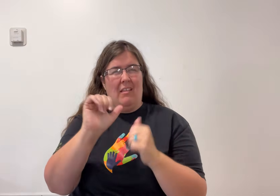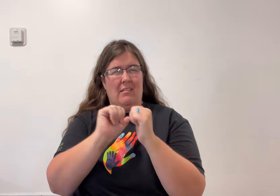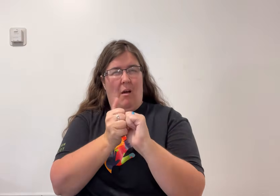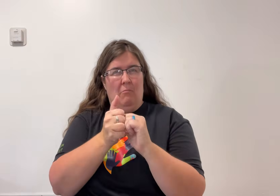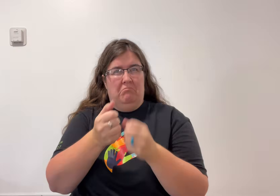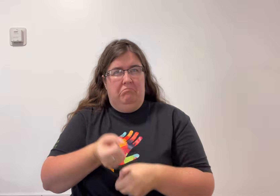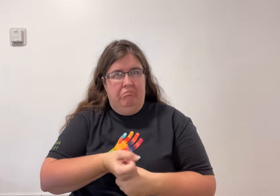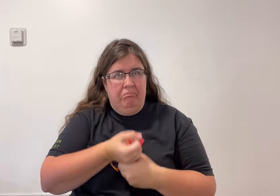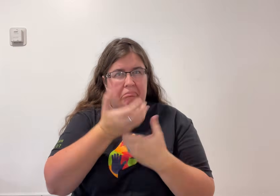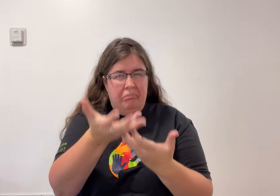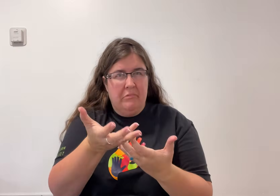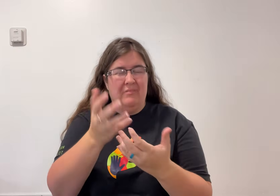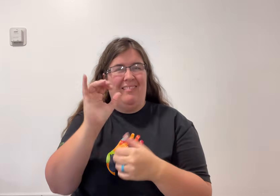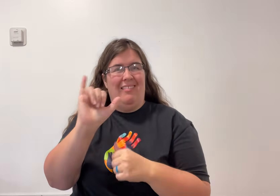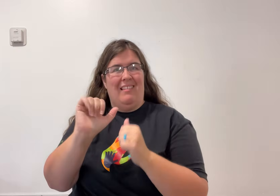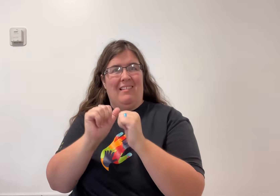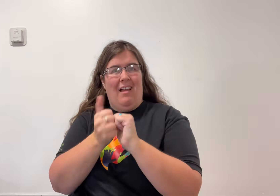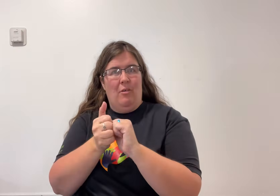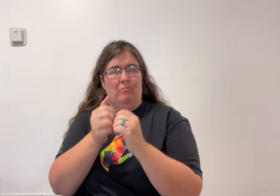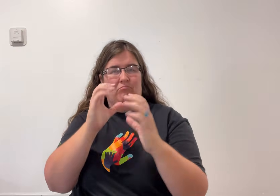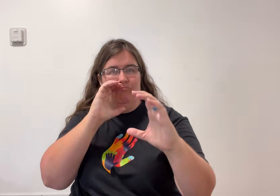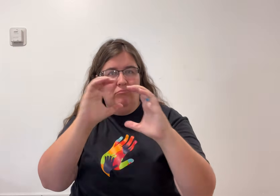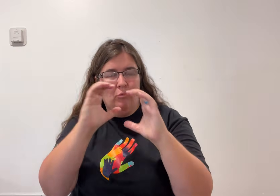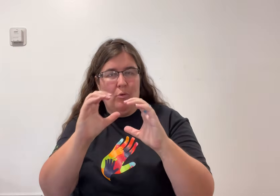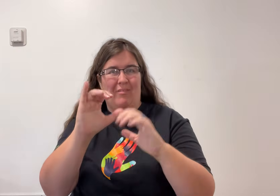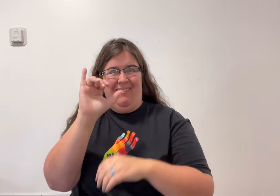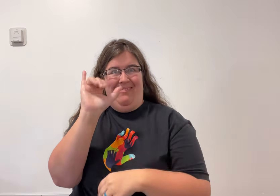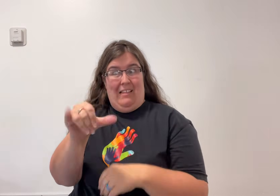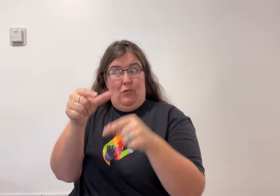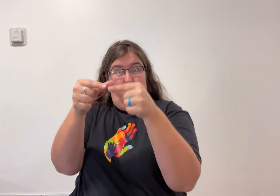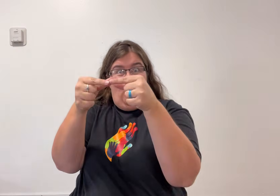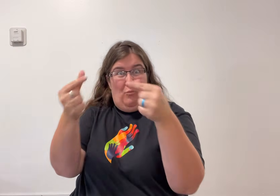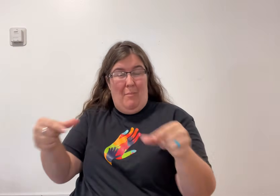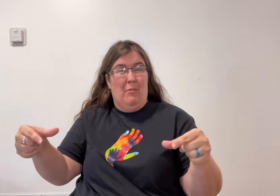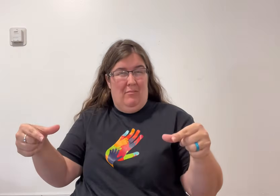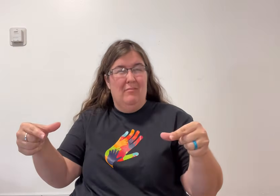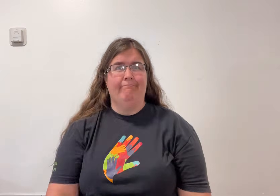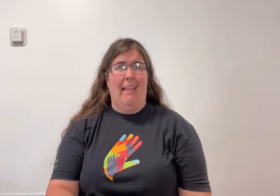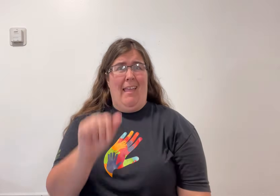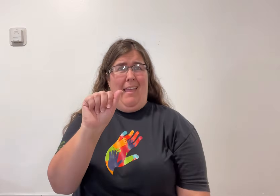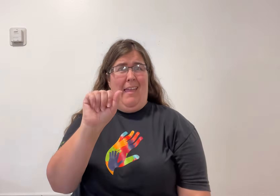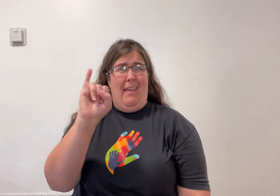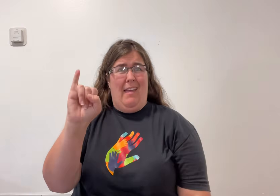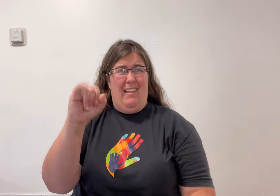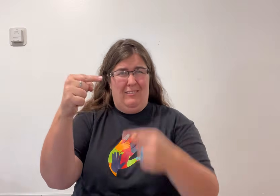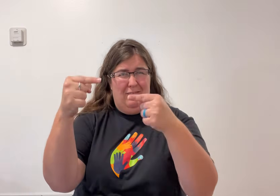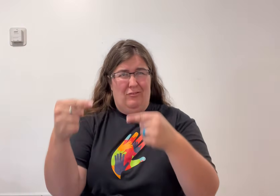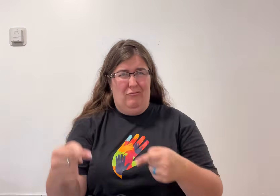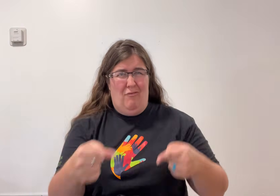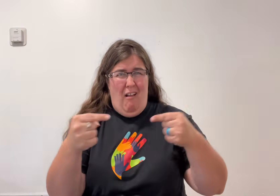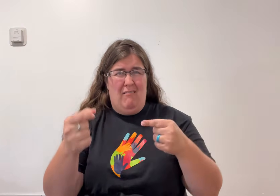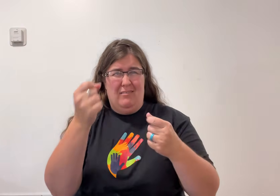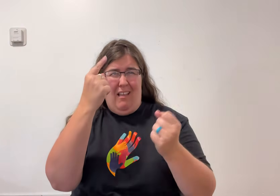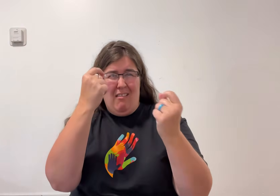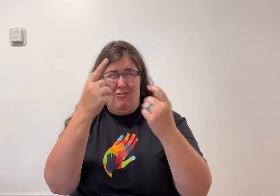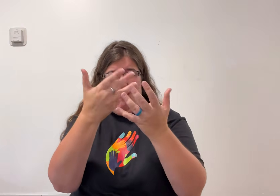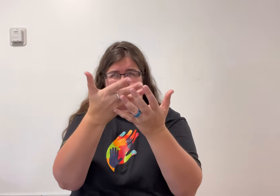them, and that airspace is where expression, conversation, and grammar are done, AI struggles with the concept